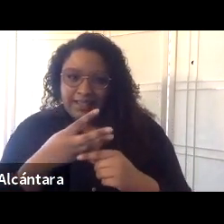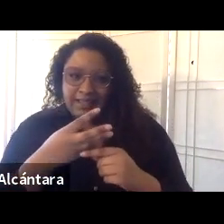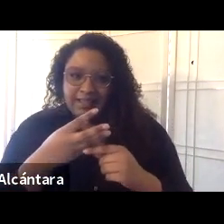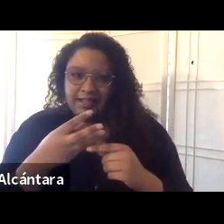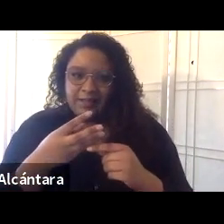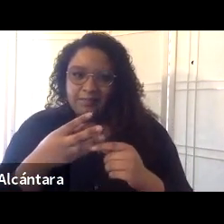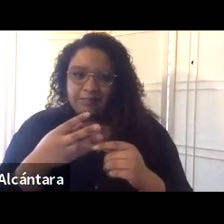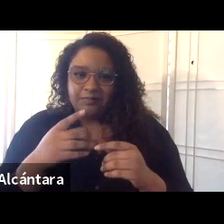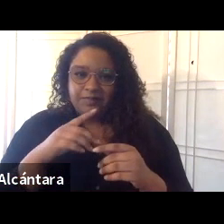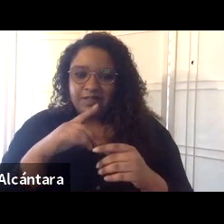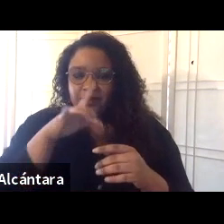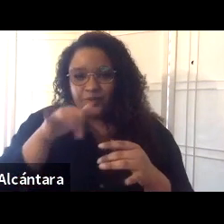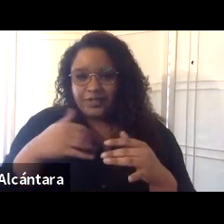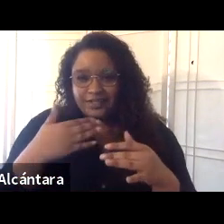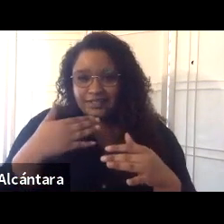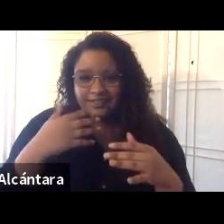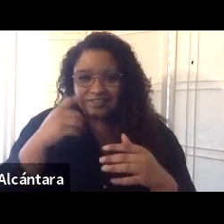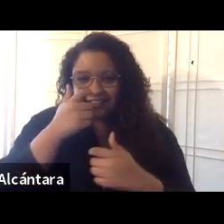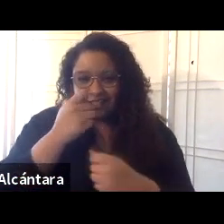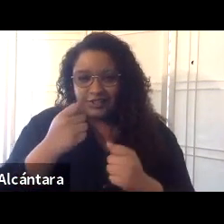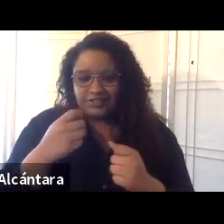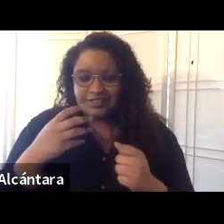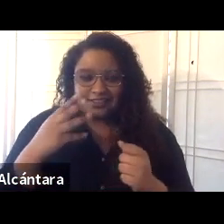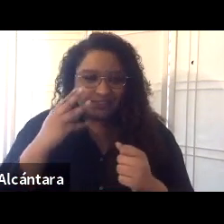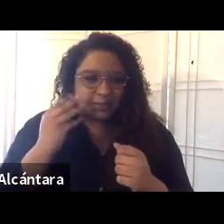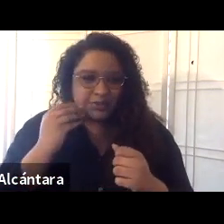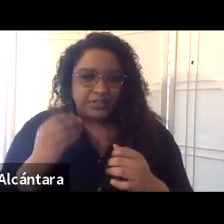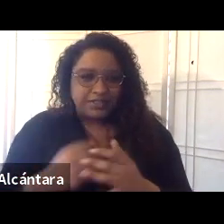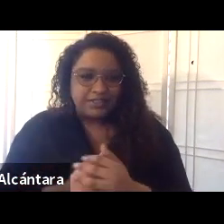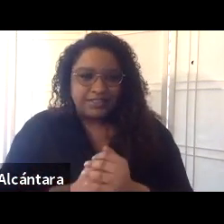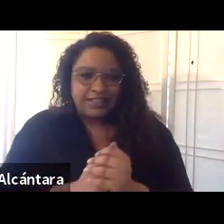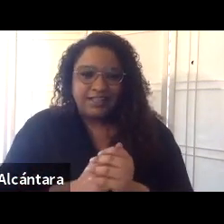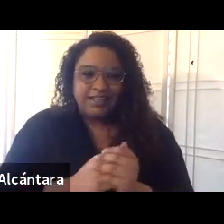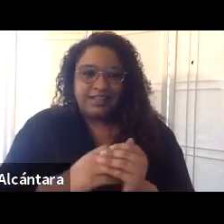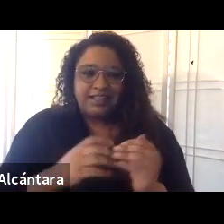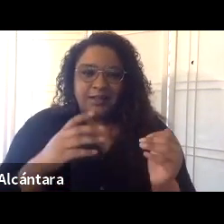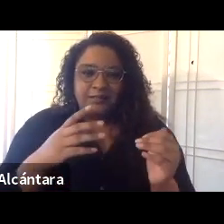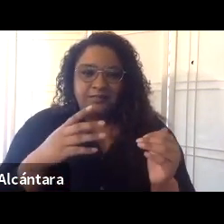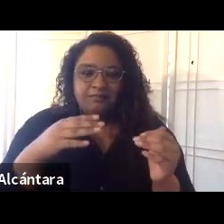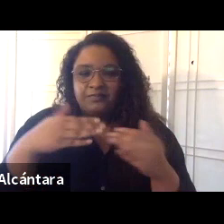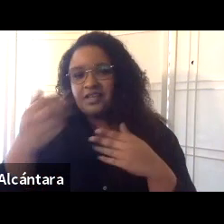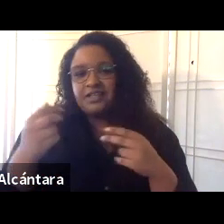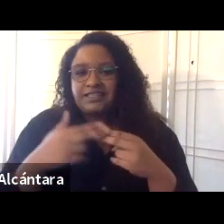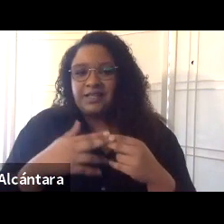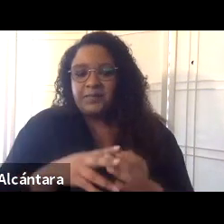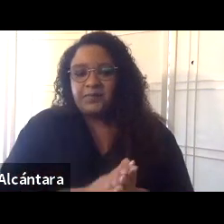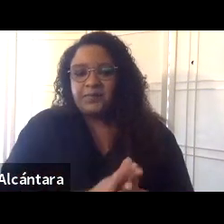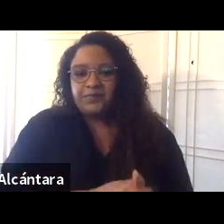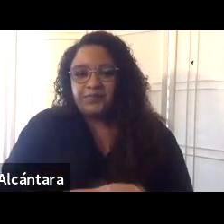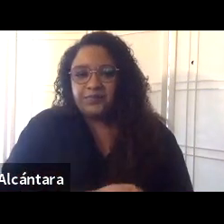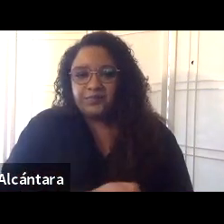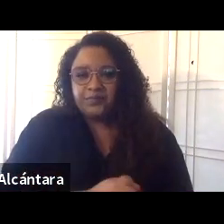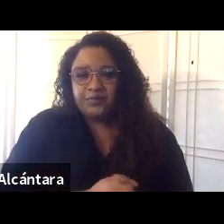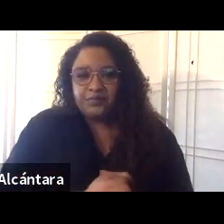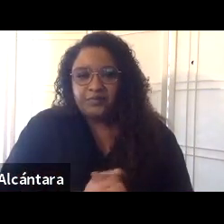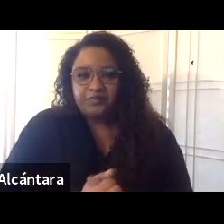of, what the Dominican Republic needs, it was just a fascinating experience, really. Next